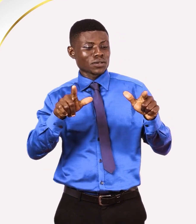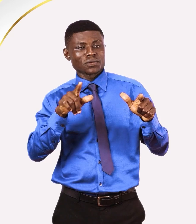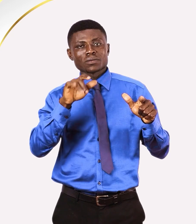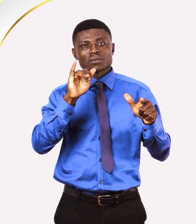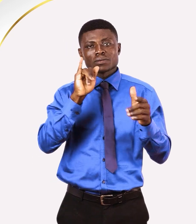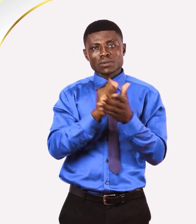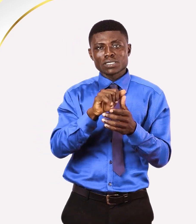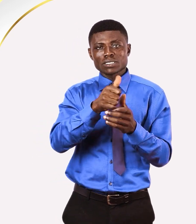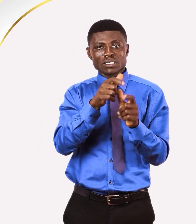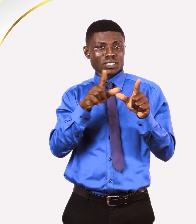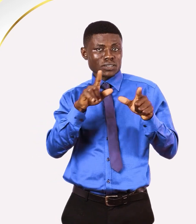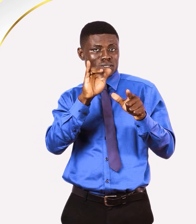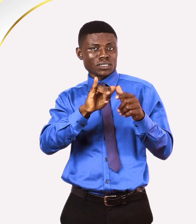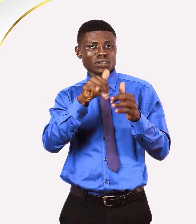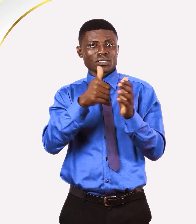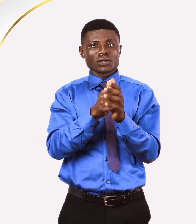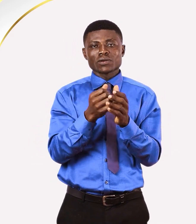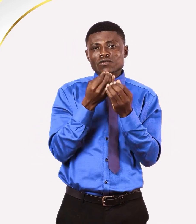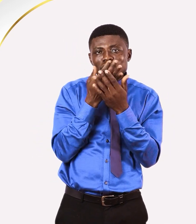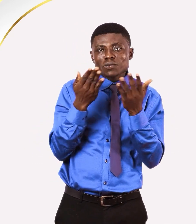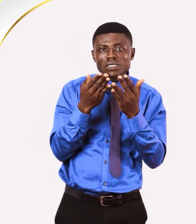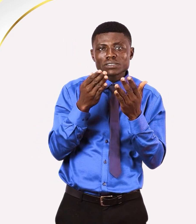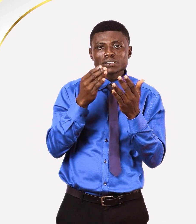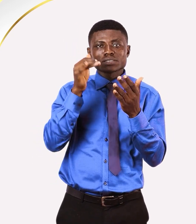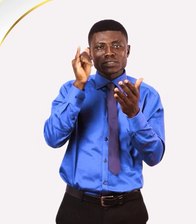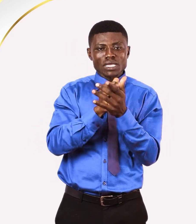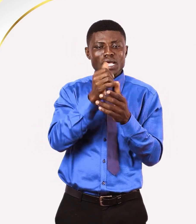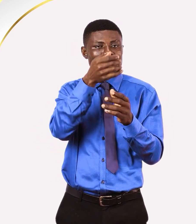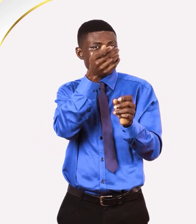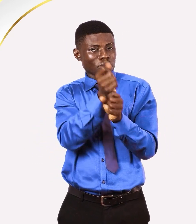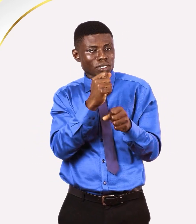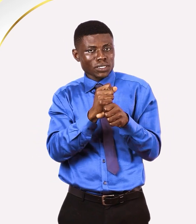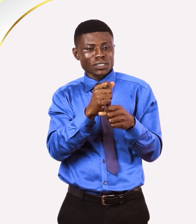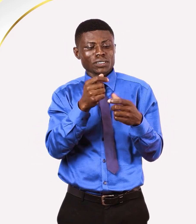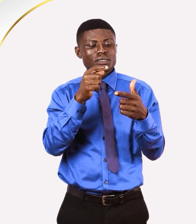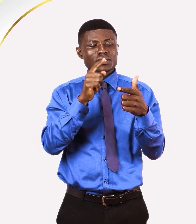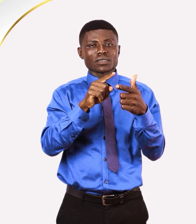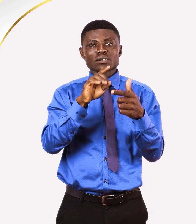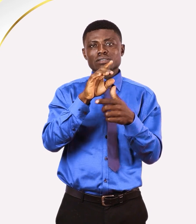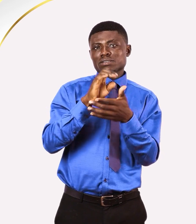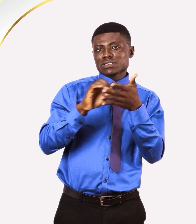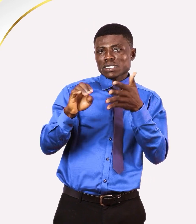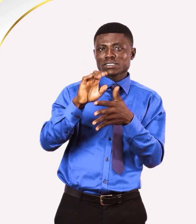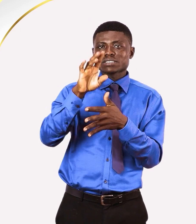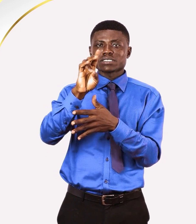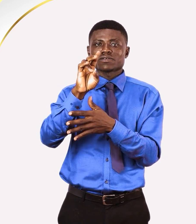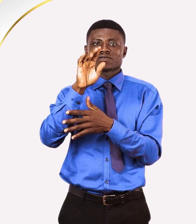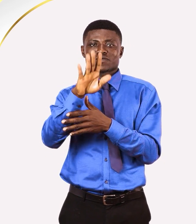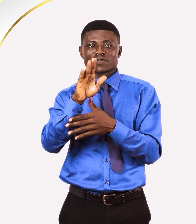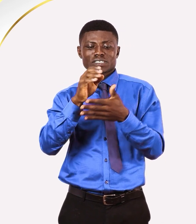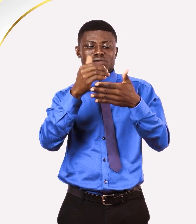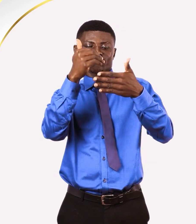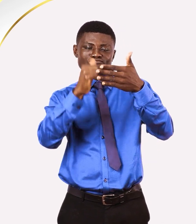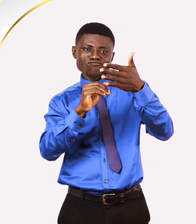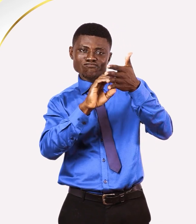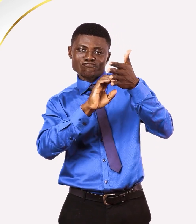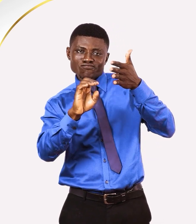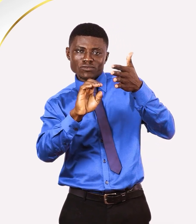in a language other than the language in which the information is held. Section